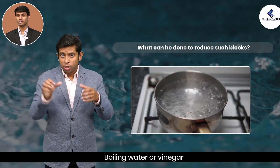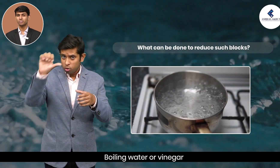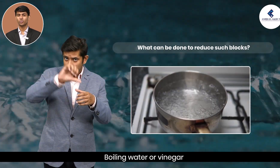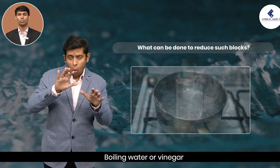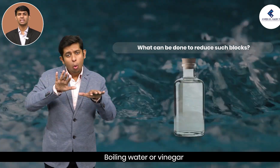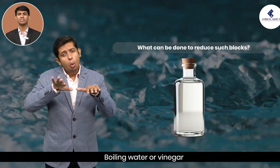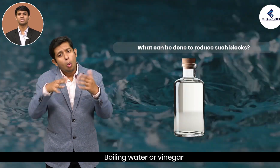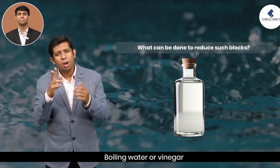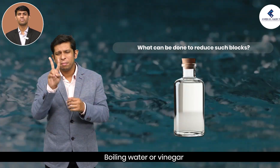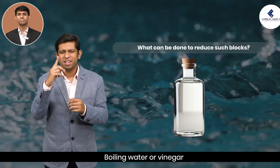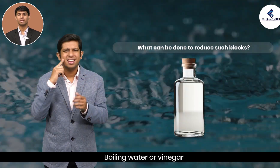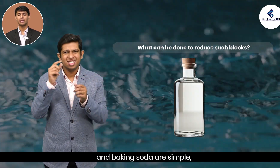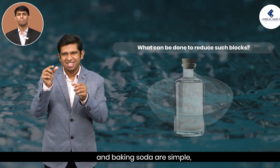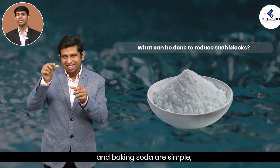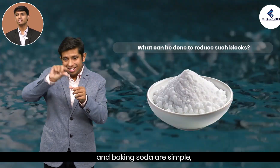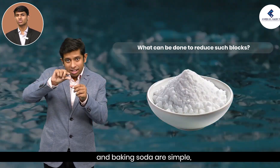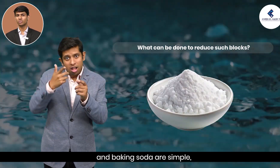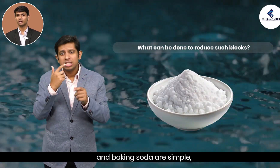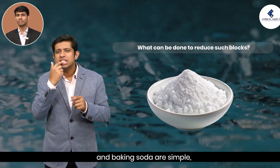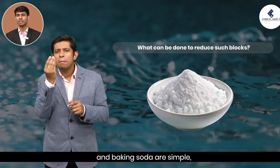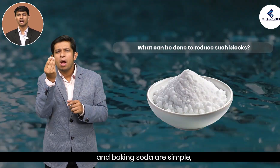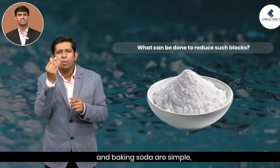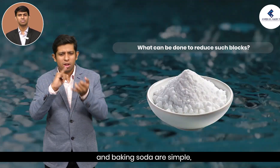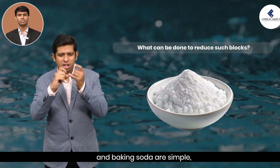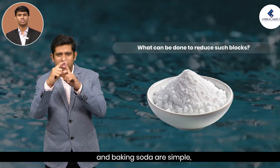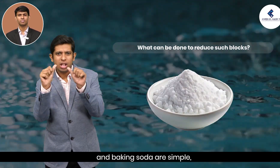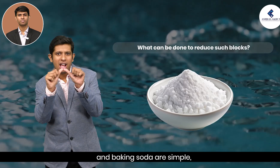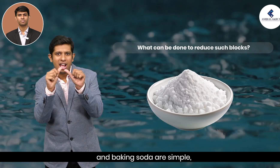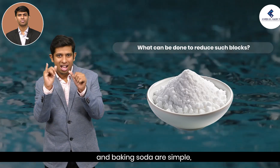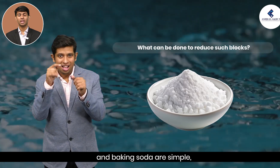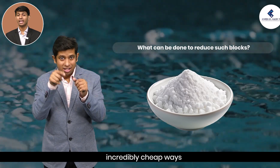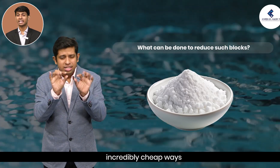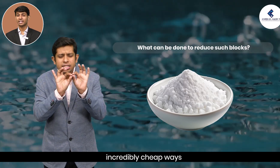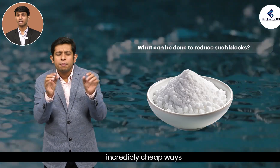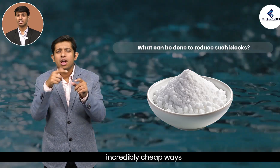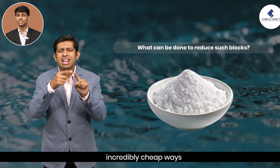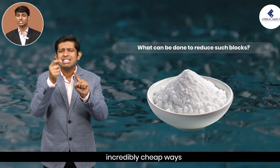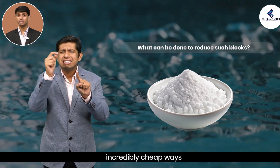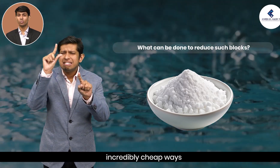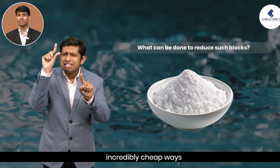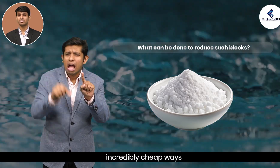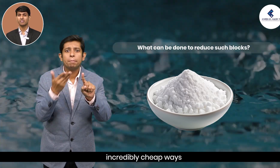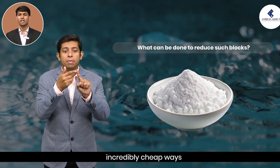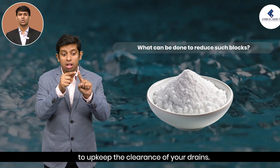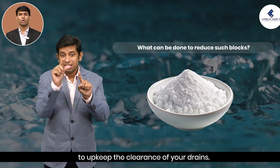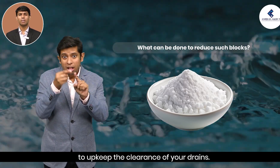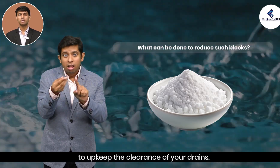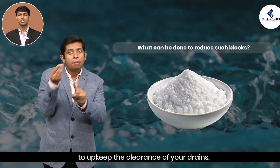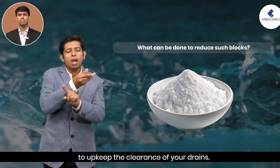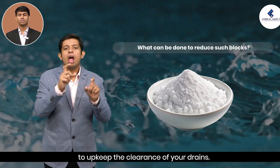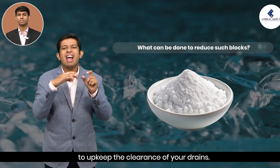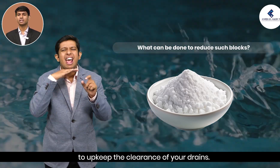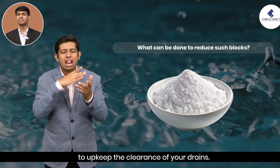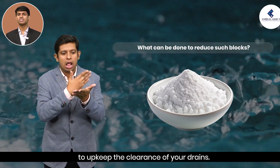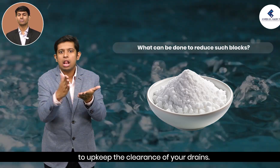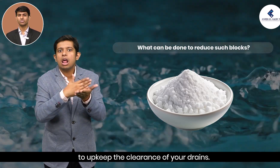Boiling water or vinegar and baking soda are simple, incredibly cheap ways to